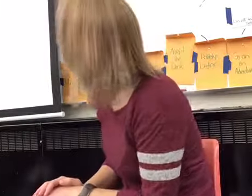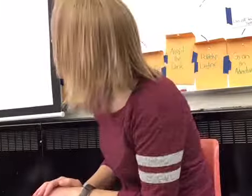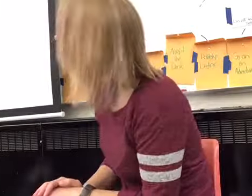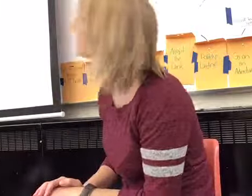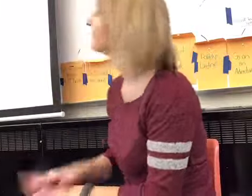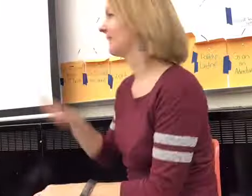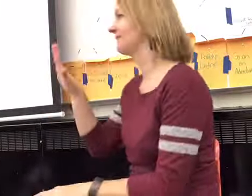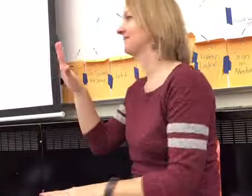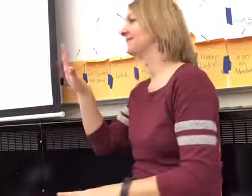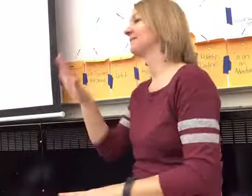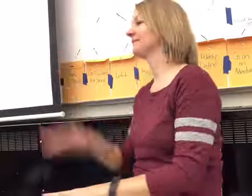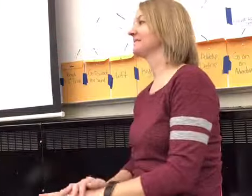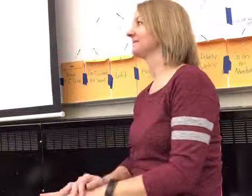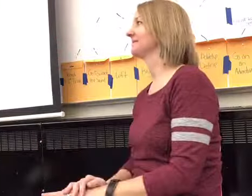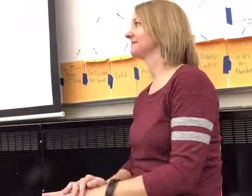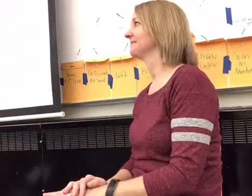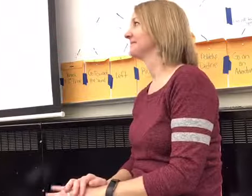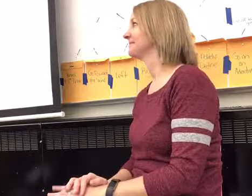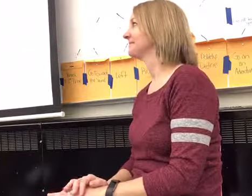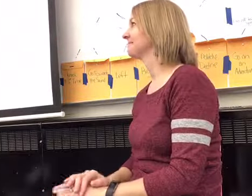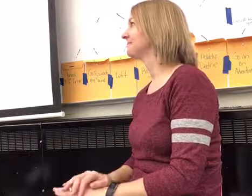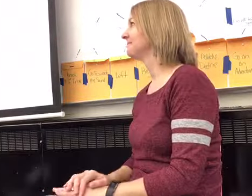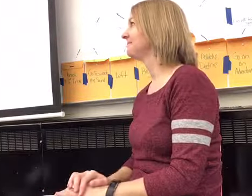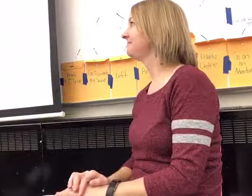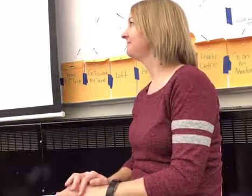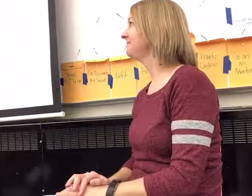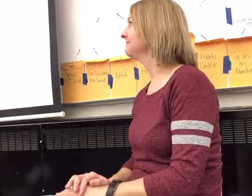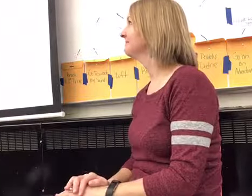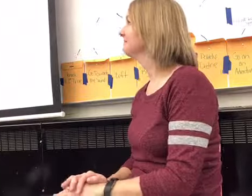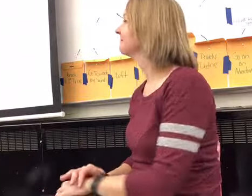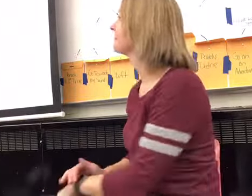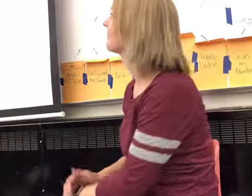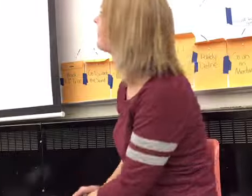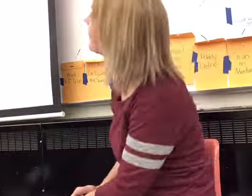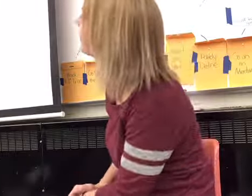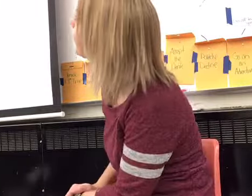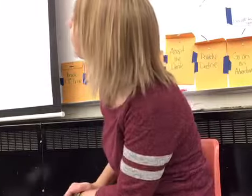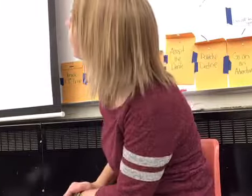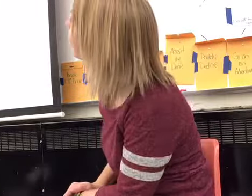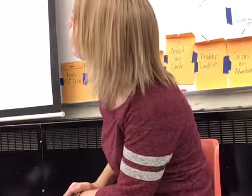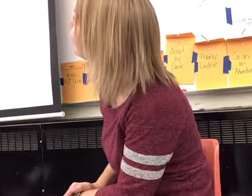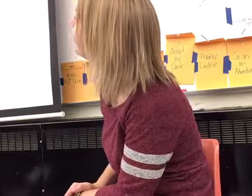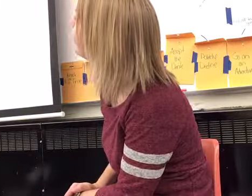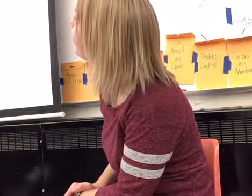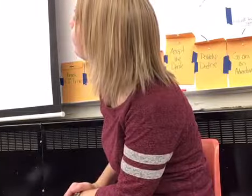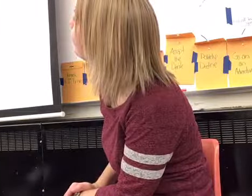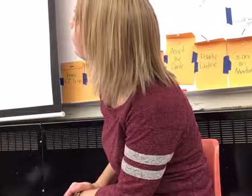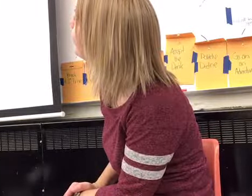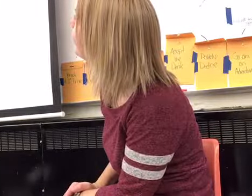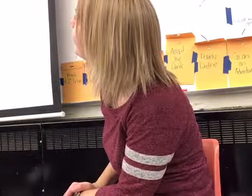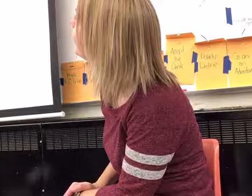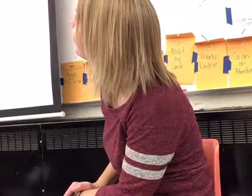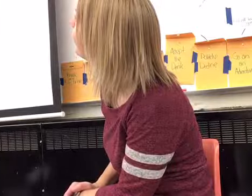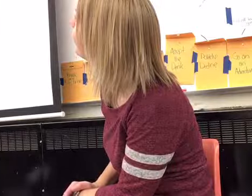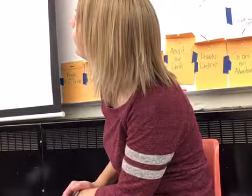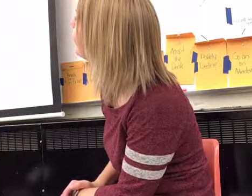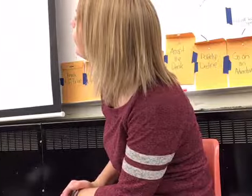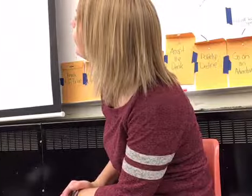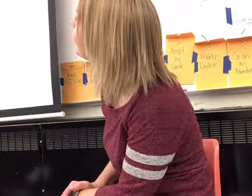is 5. It is an animal. Okay, getting harder. Oop, shapes. Get out your geometry. Which